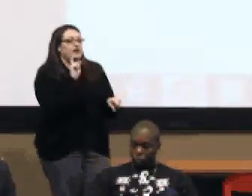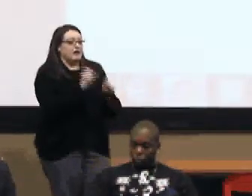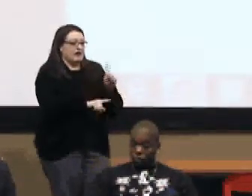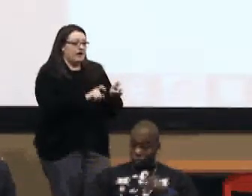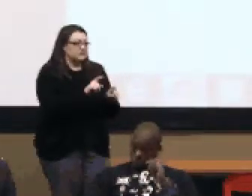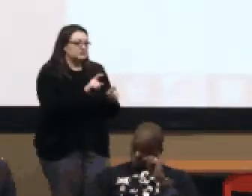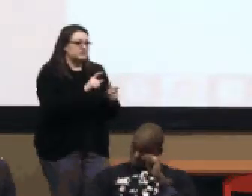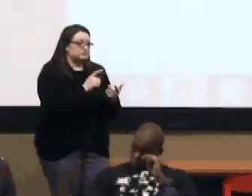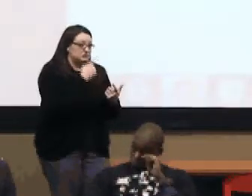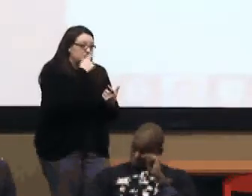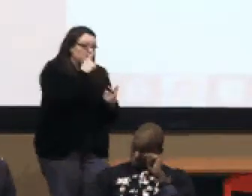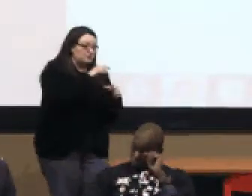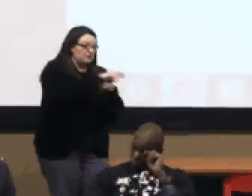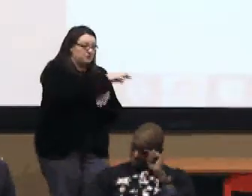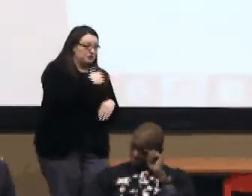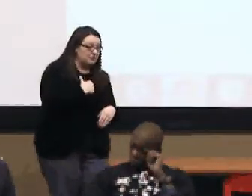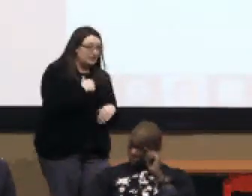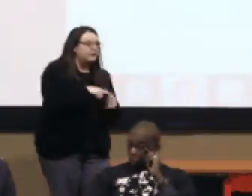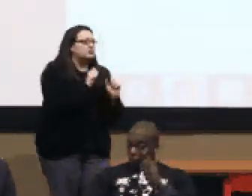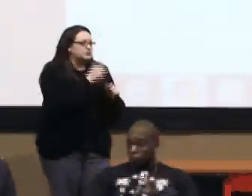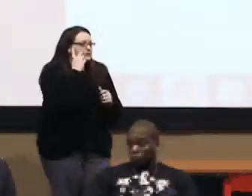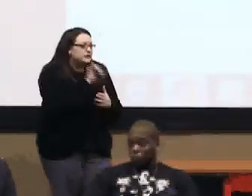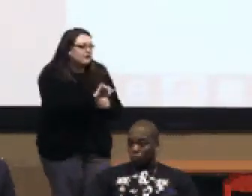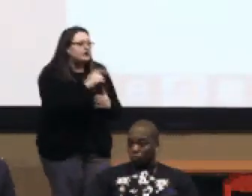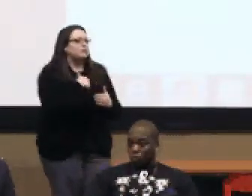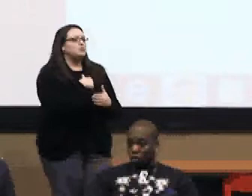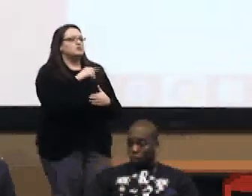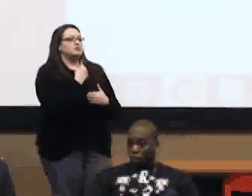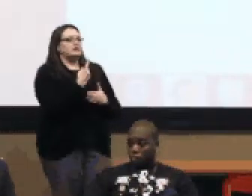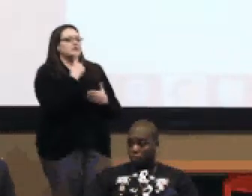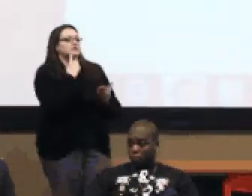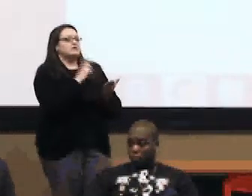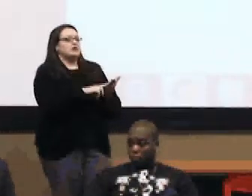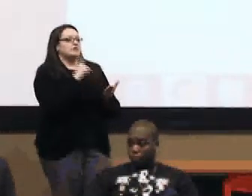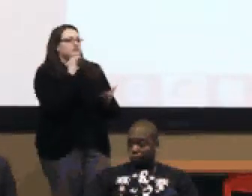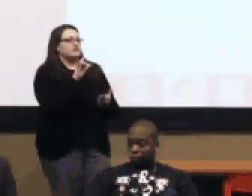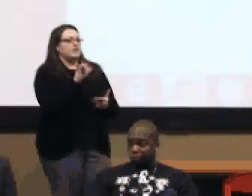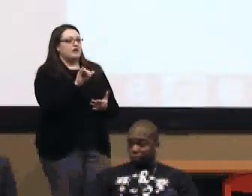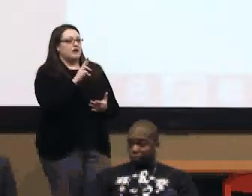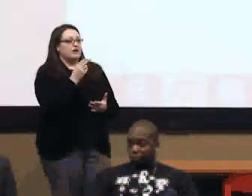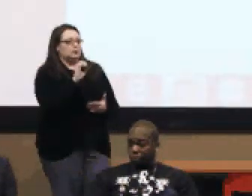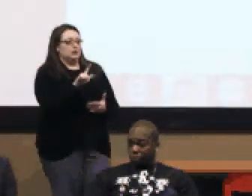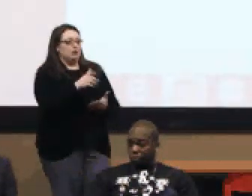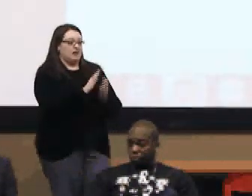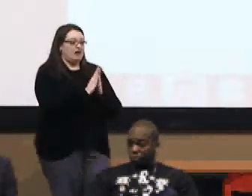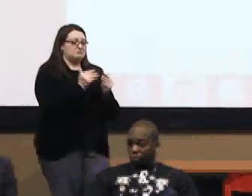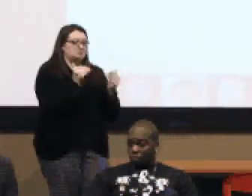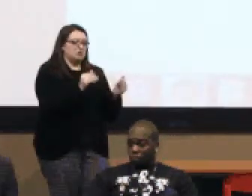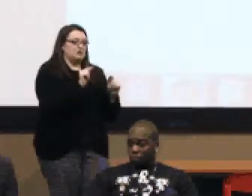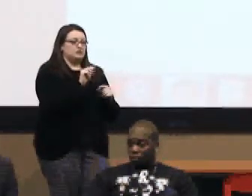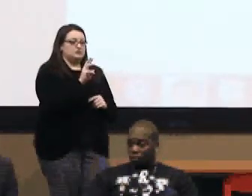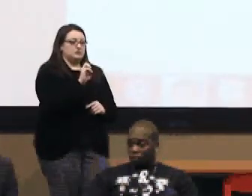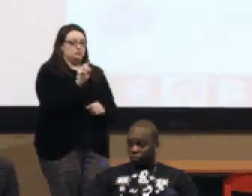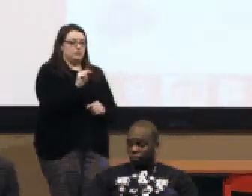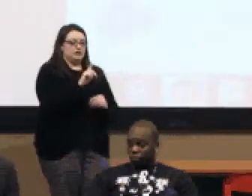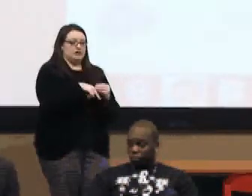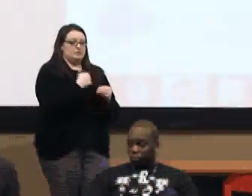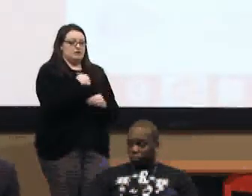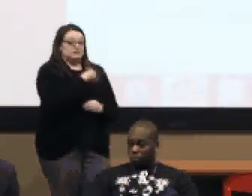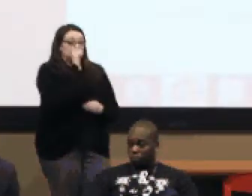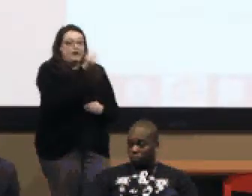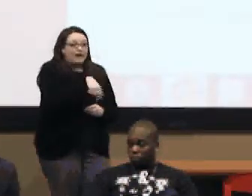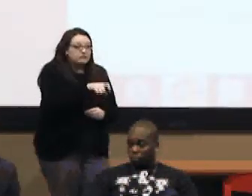refer you, and you can see it. So we do things like, you know, somebody signs up for Flywheel, we just ask them to tweet about us. Like, they don't have to. They